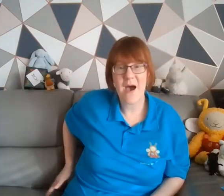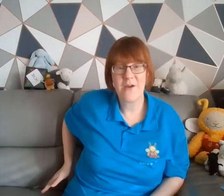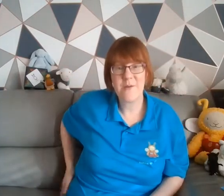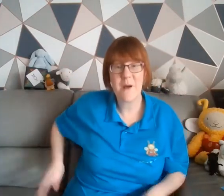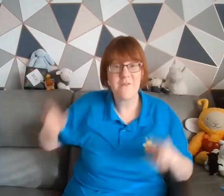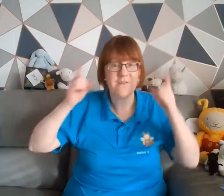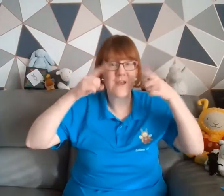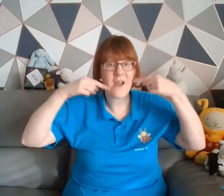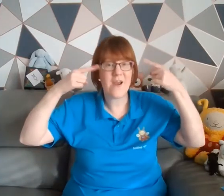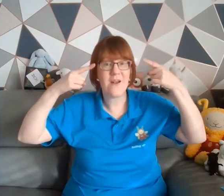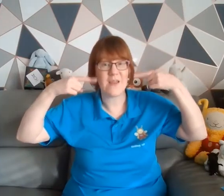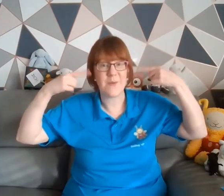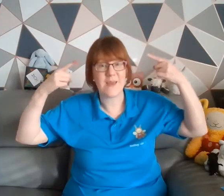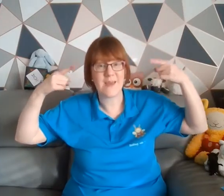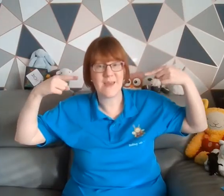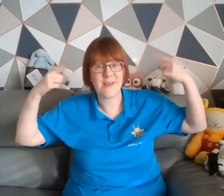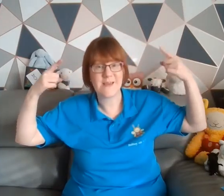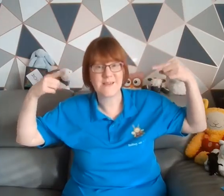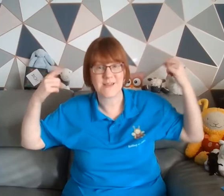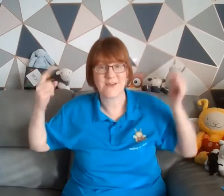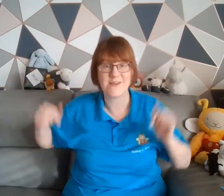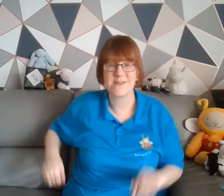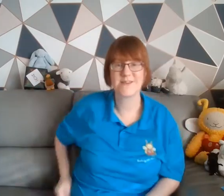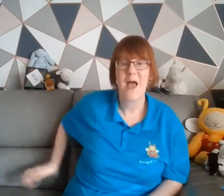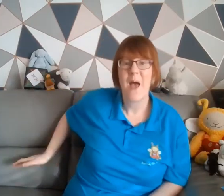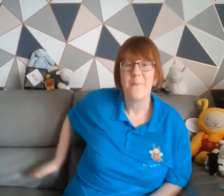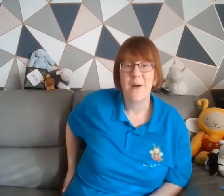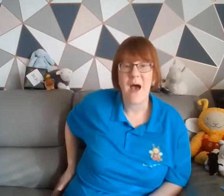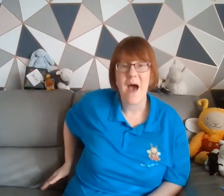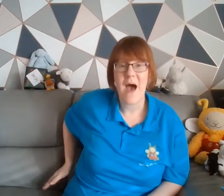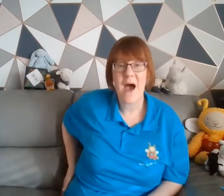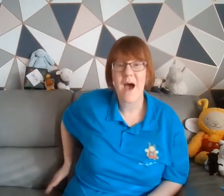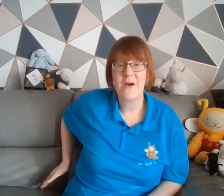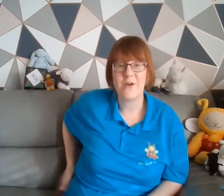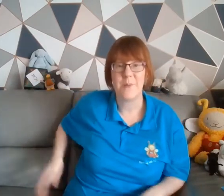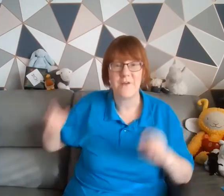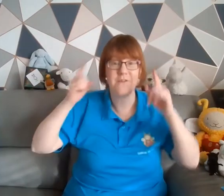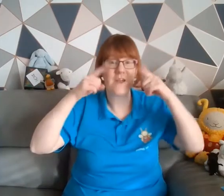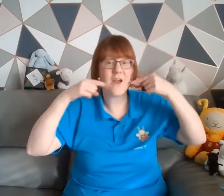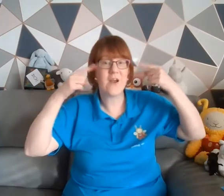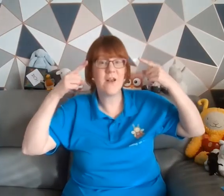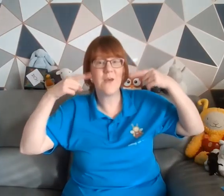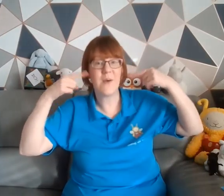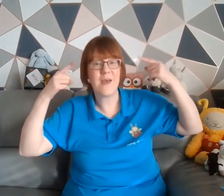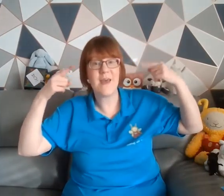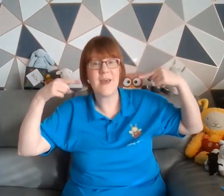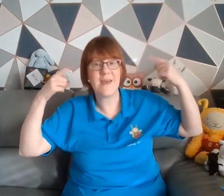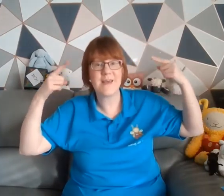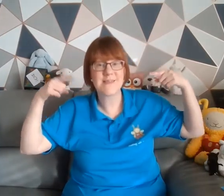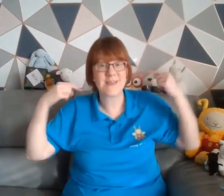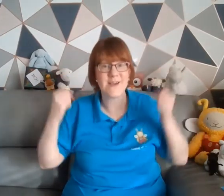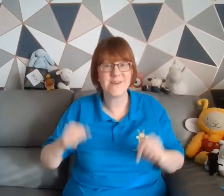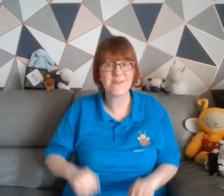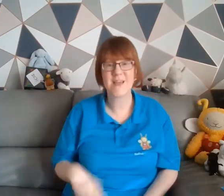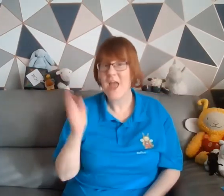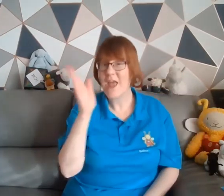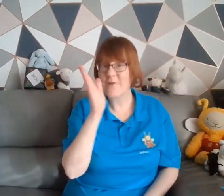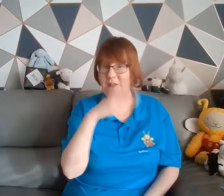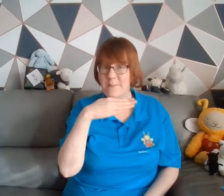Powder Puff and Curly Whiskers. Powder Puff and Curly Whiskers. He flipped